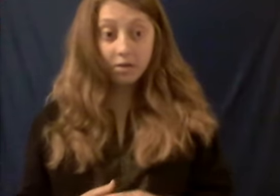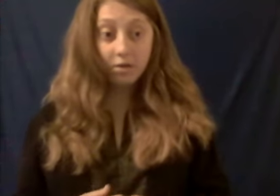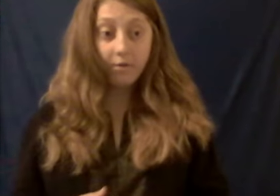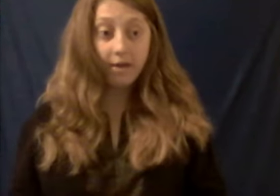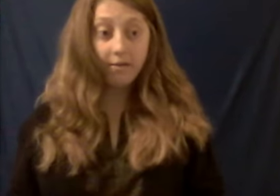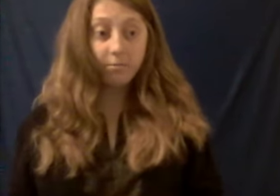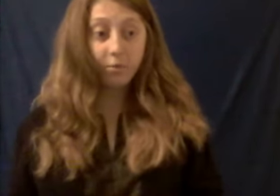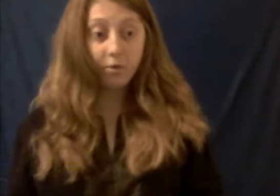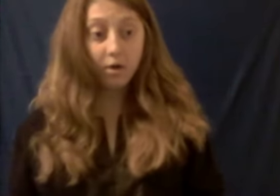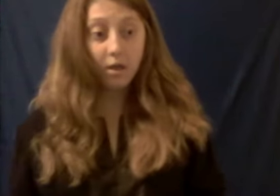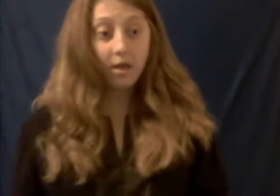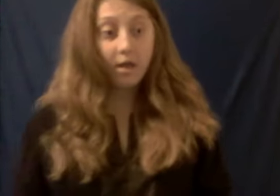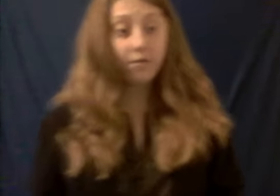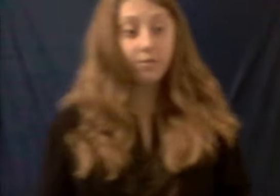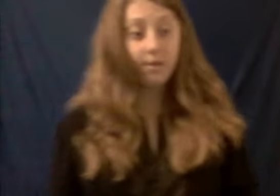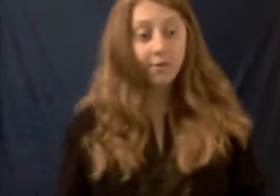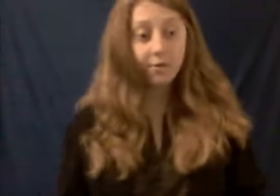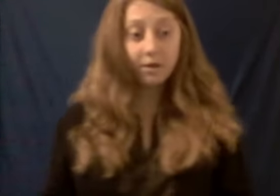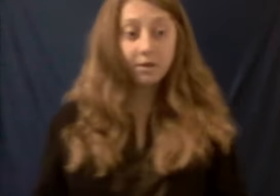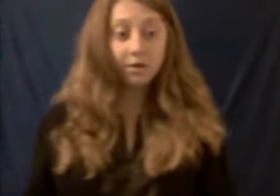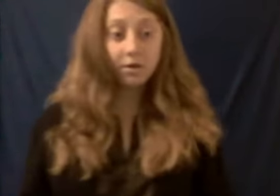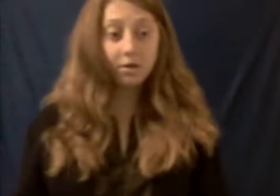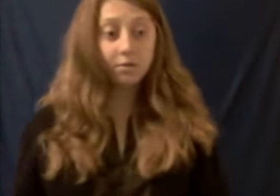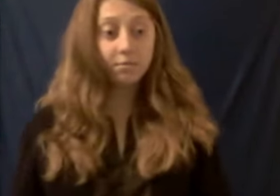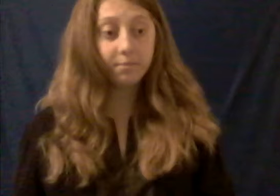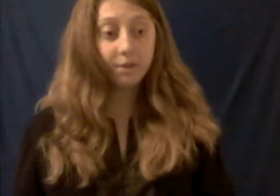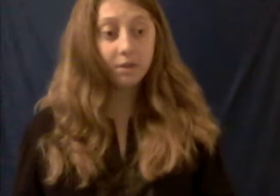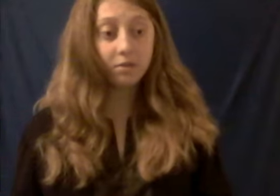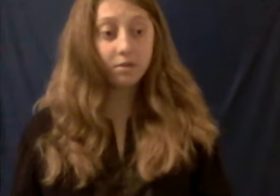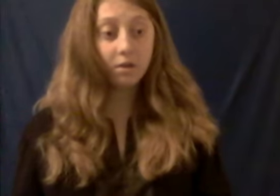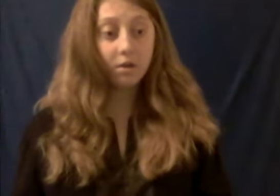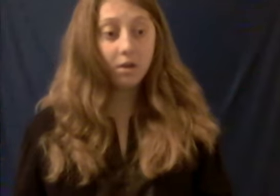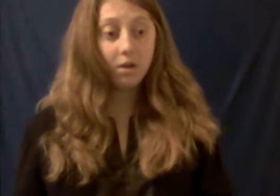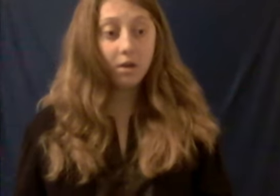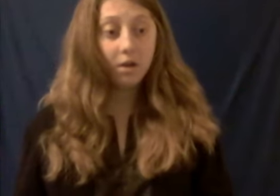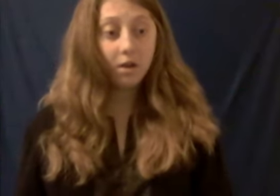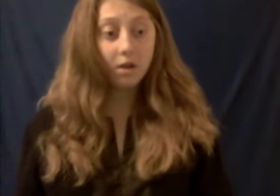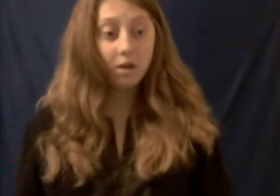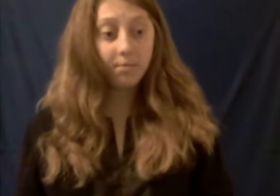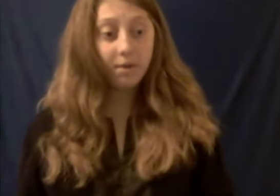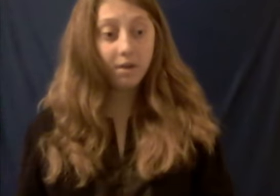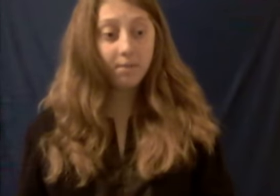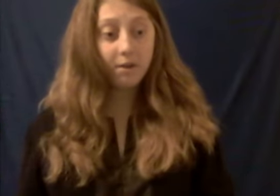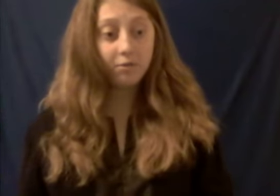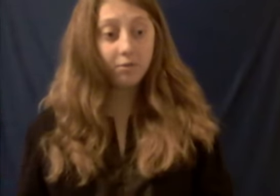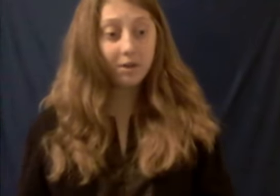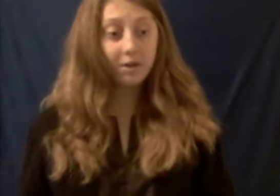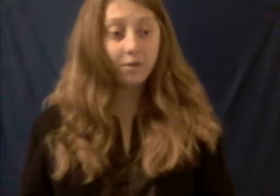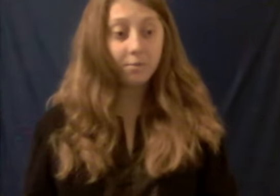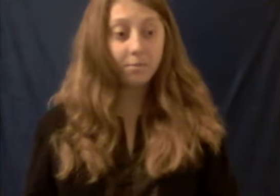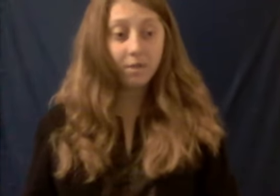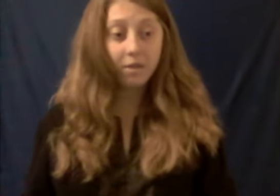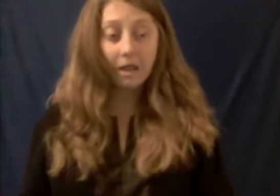No, I have more. I also have a credit card bill. I pay about $20 per month on